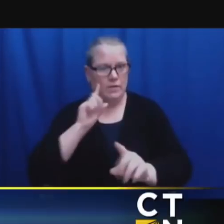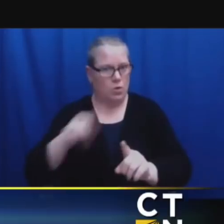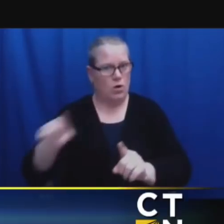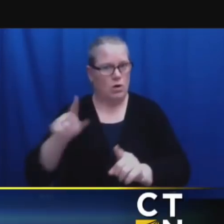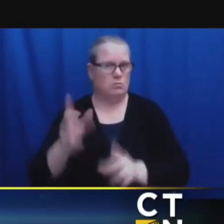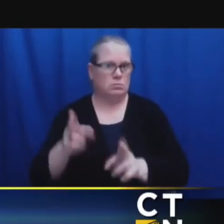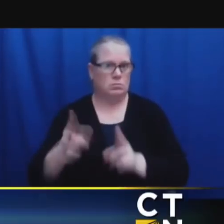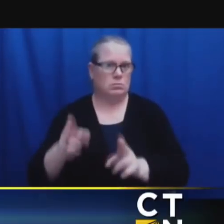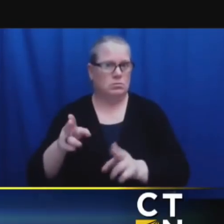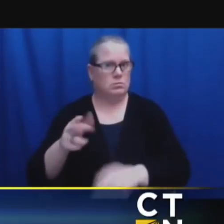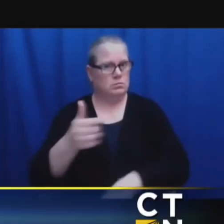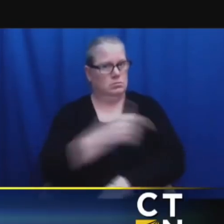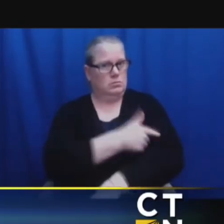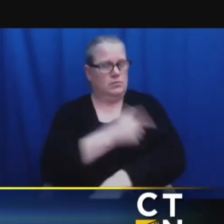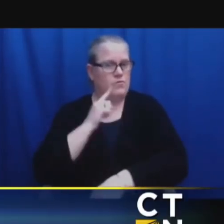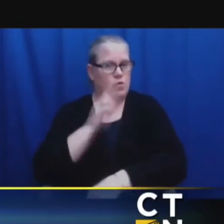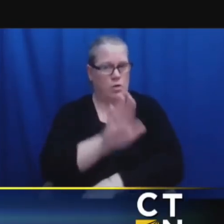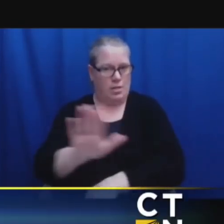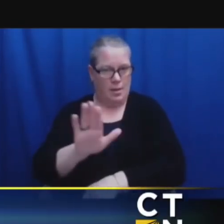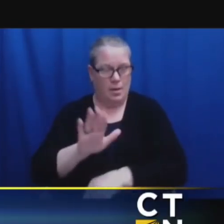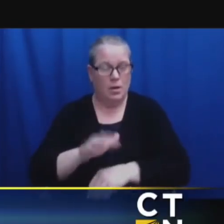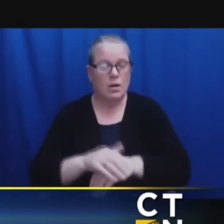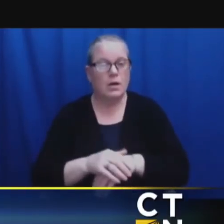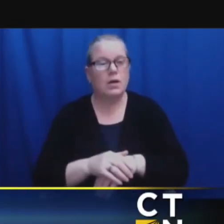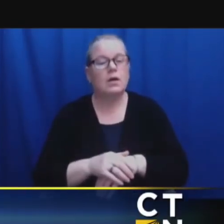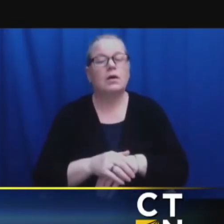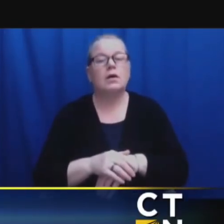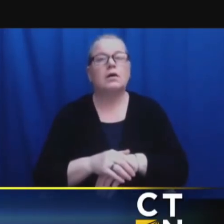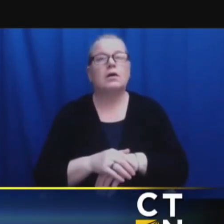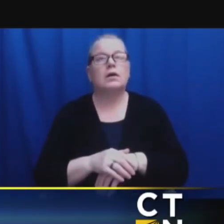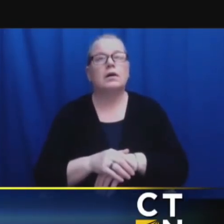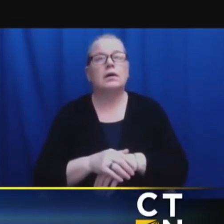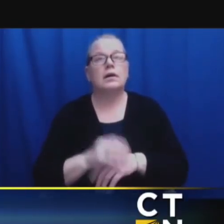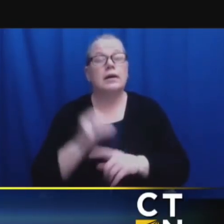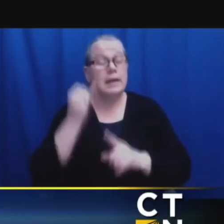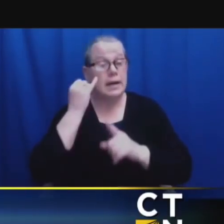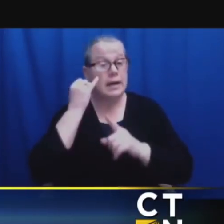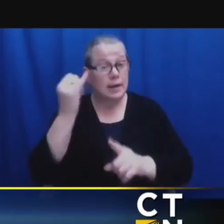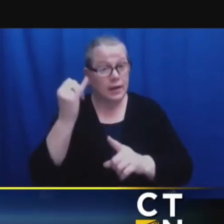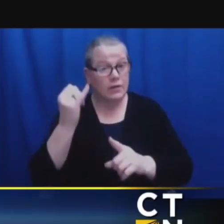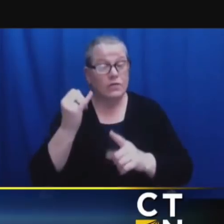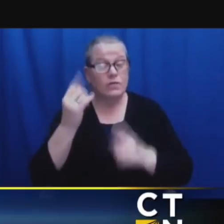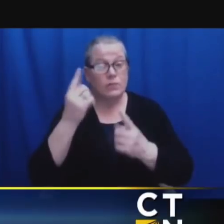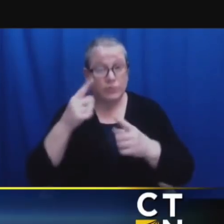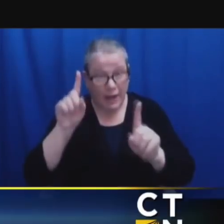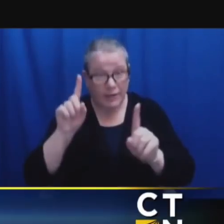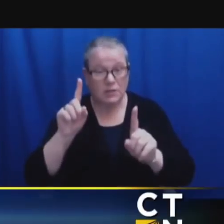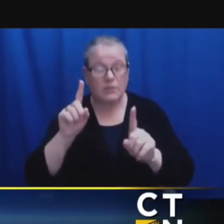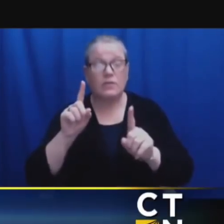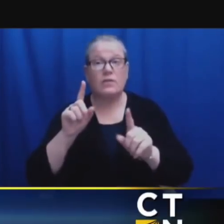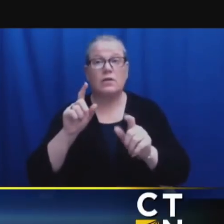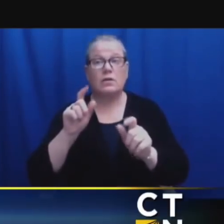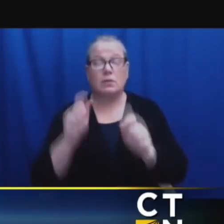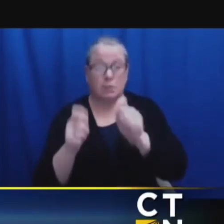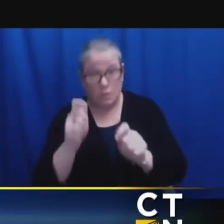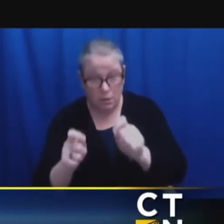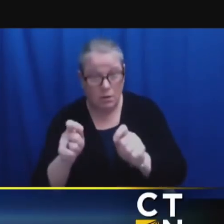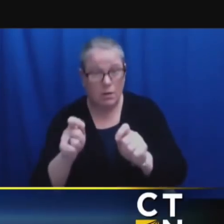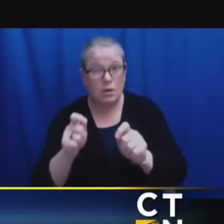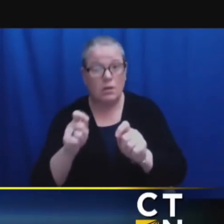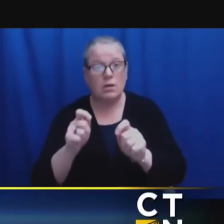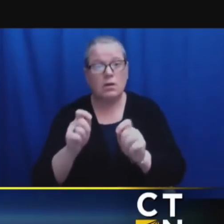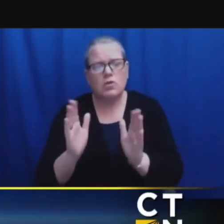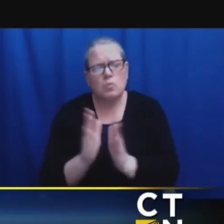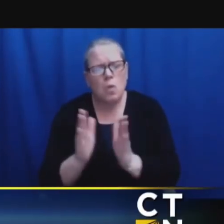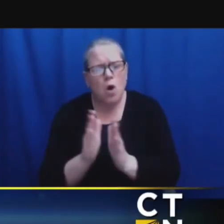the variation, not just small mutations in the alphabet that makes up a virus. Think